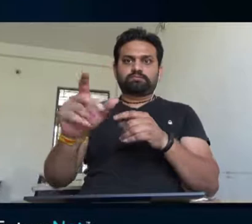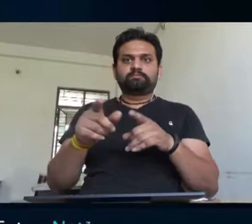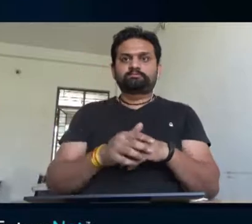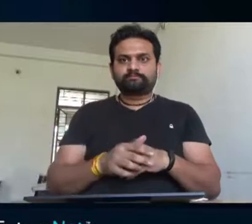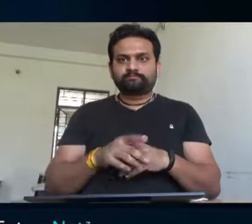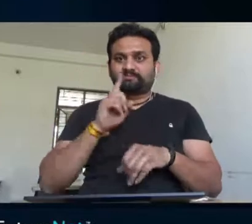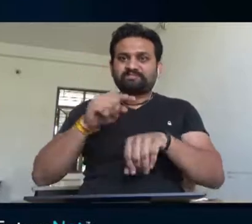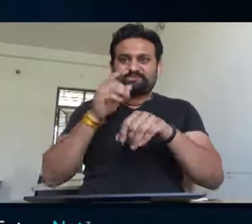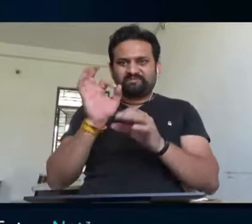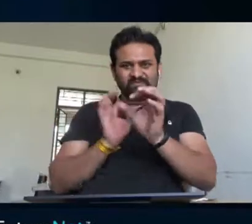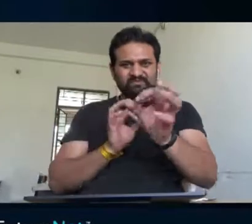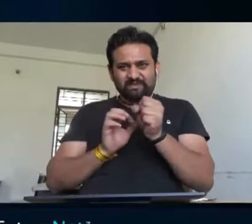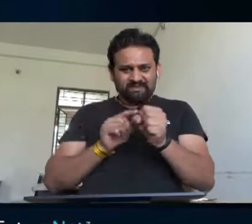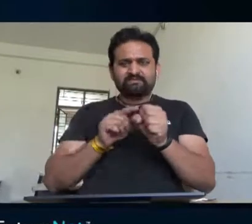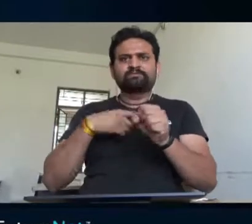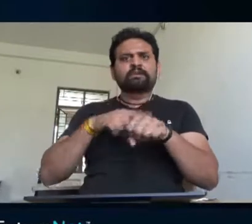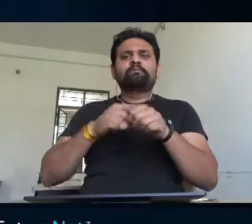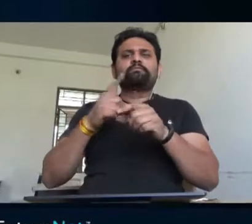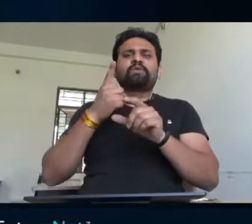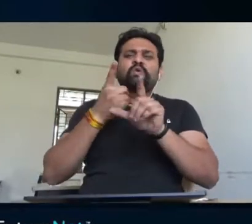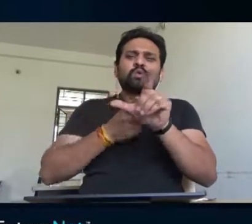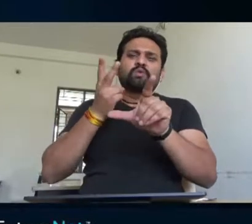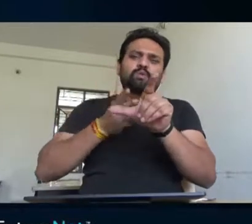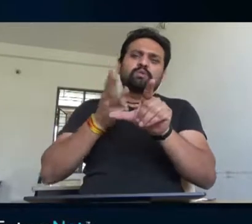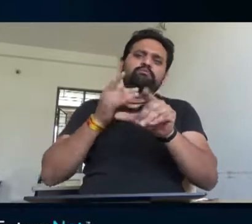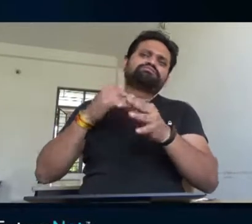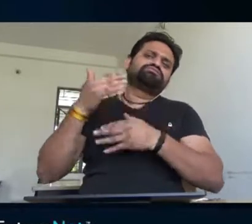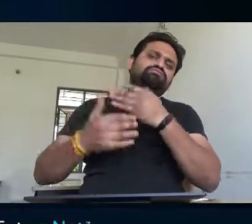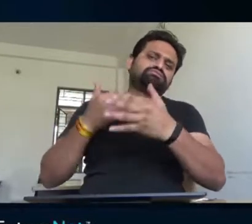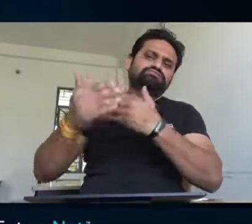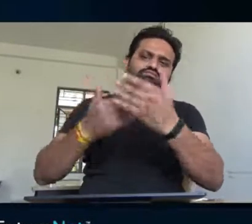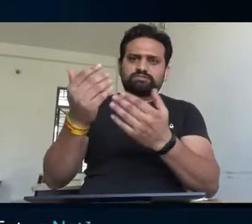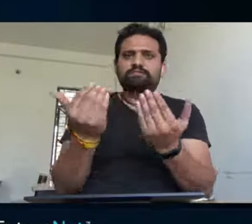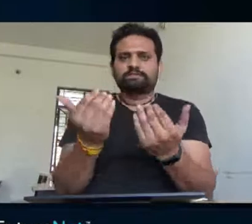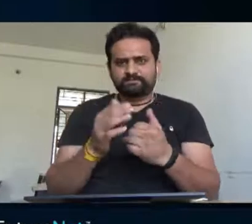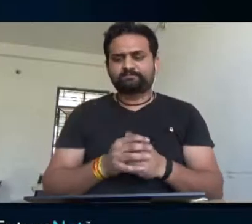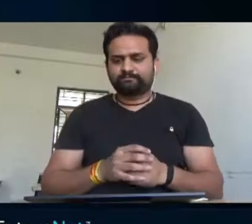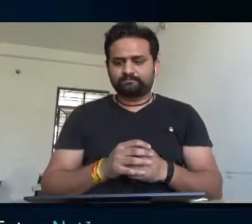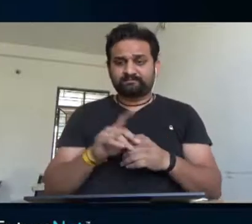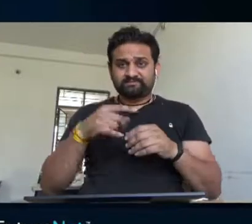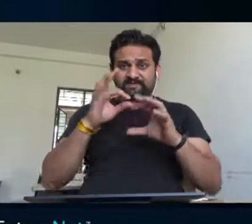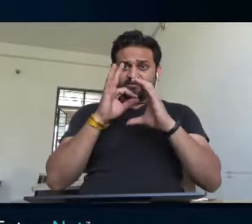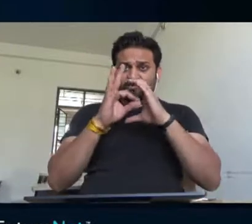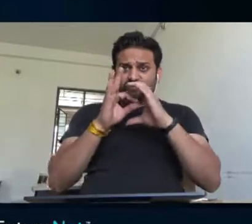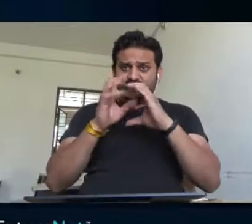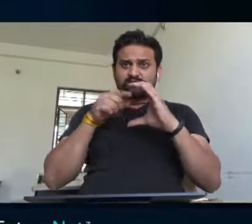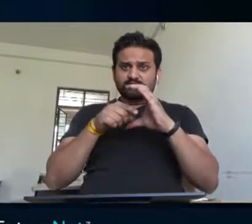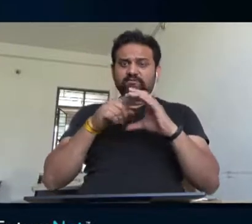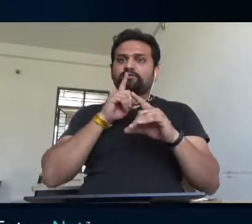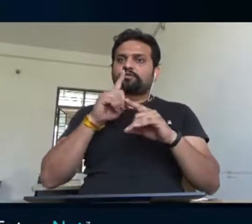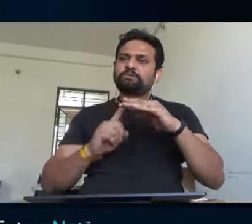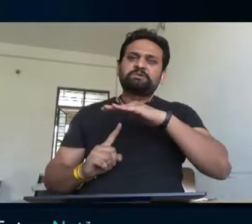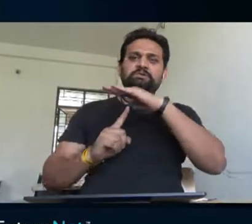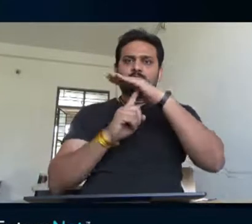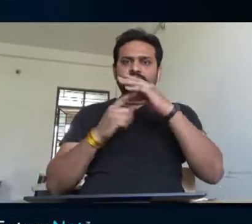long time story, and we will do everything for that to bring the Futuro at the top of